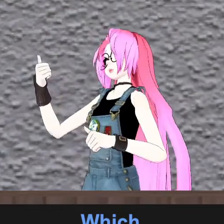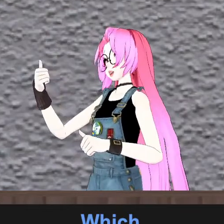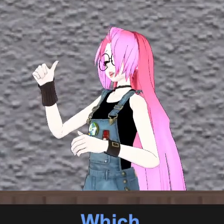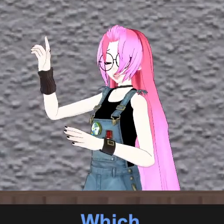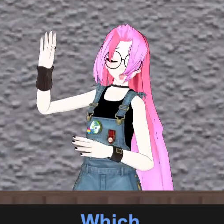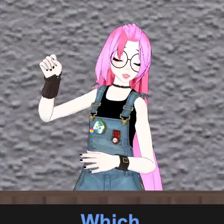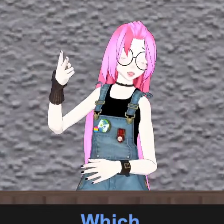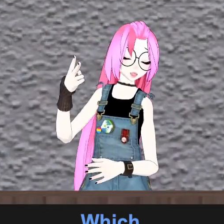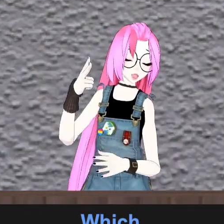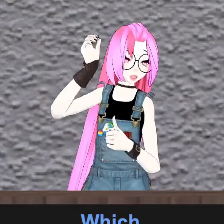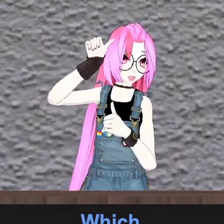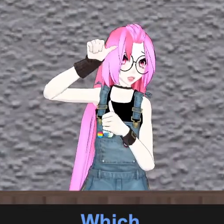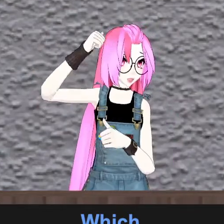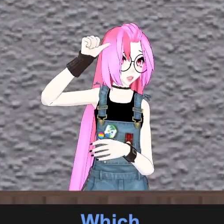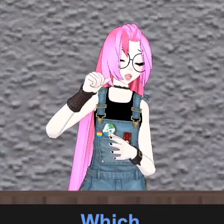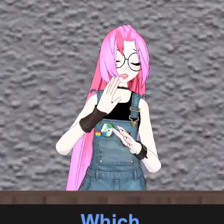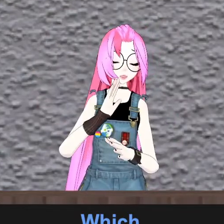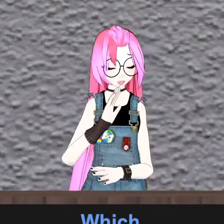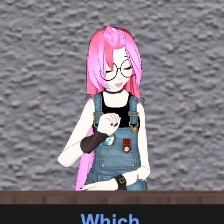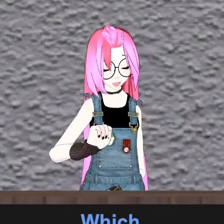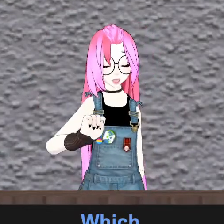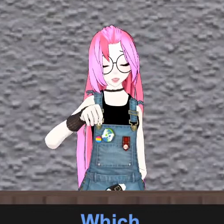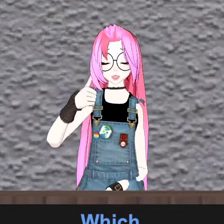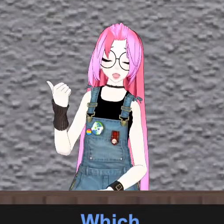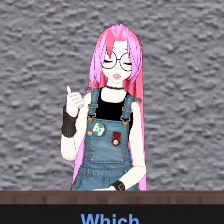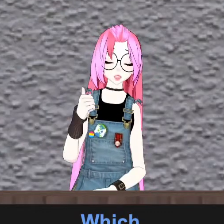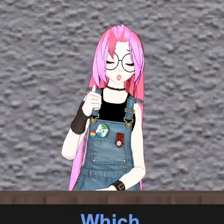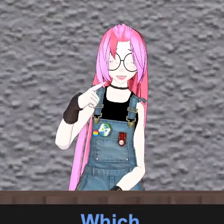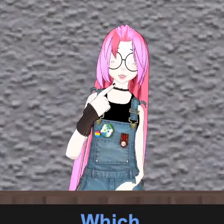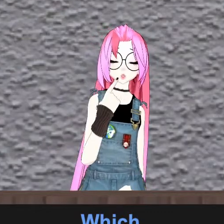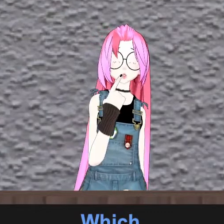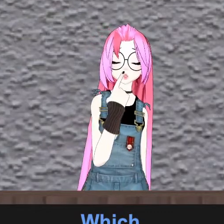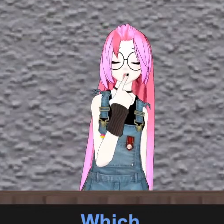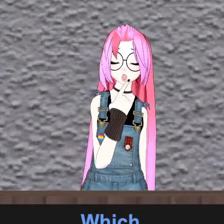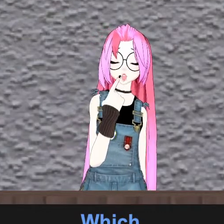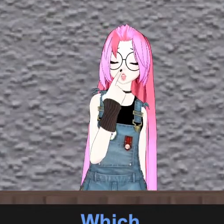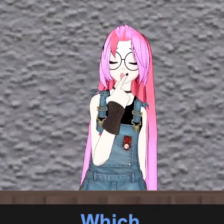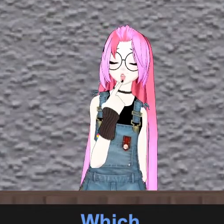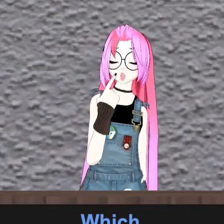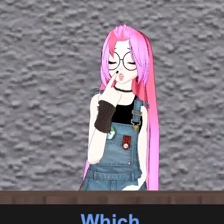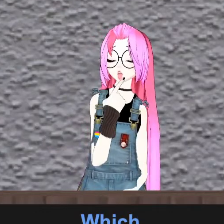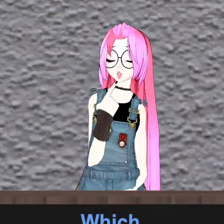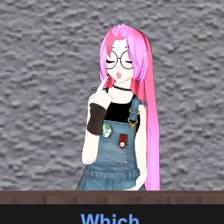Okay, so he's reminding me there's another variation, an older sign for who, that I never use, so I forgot it. And